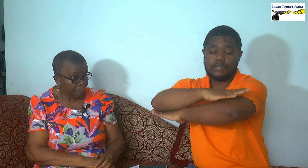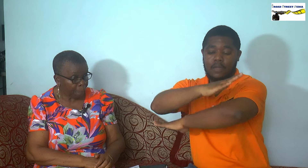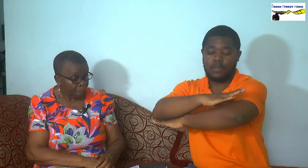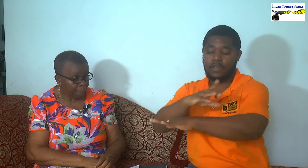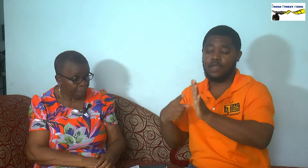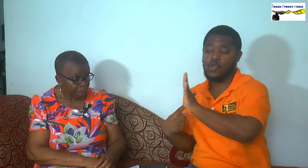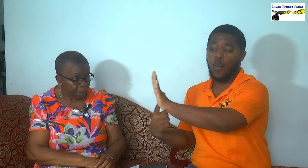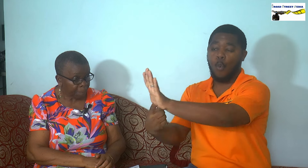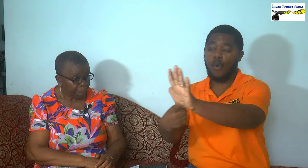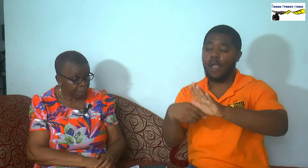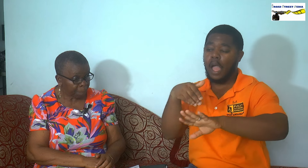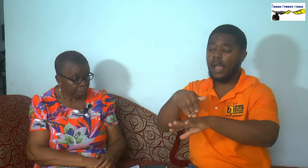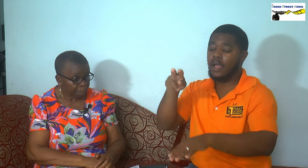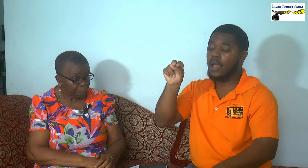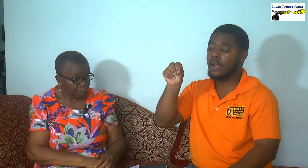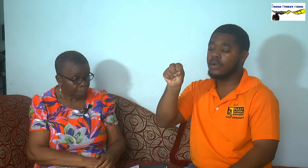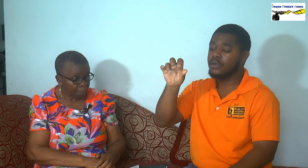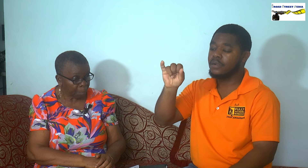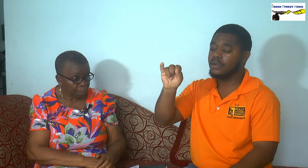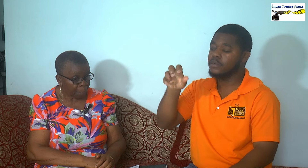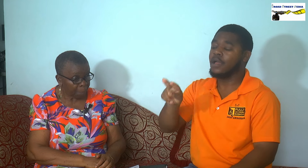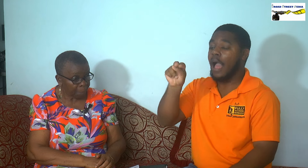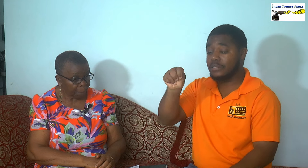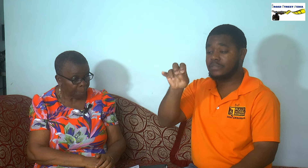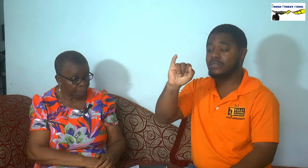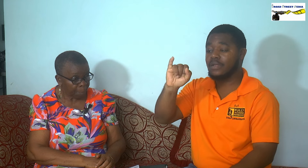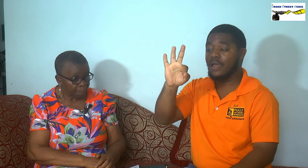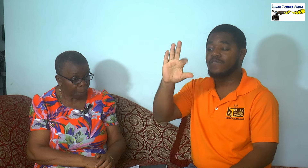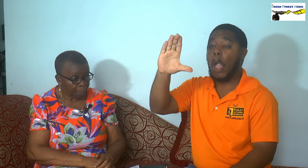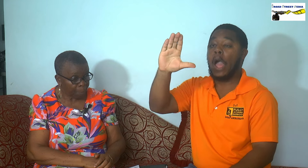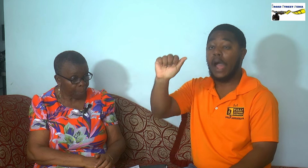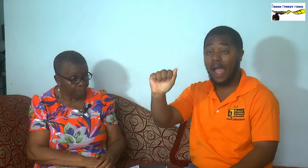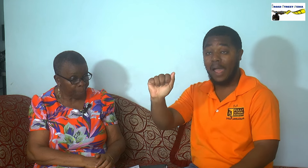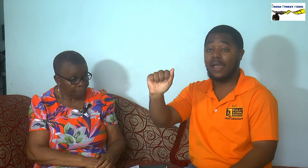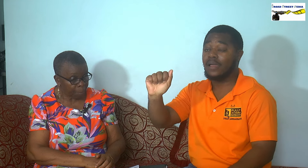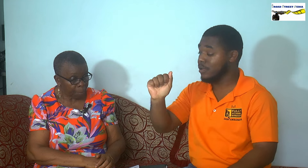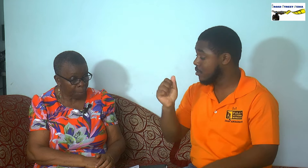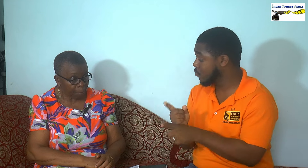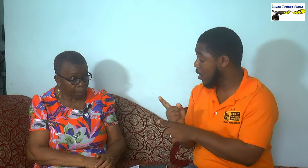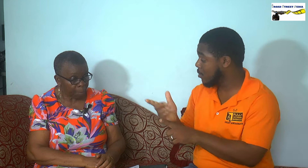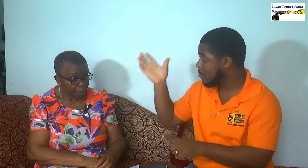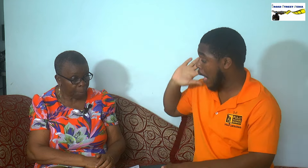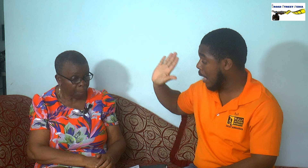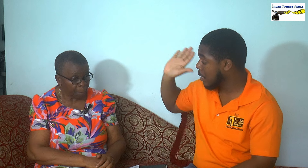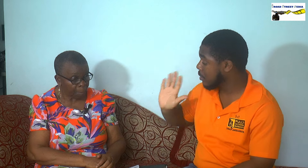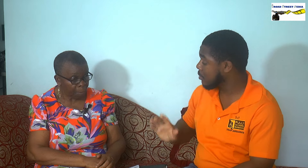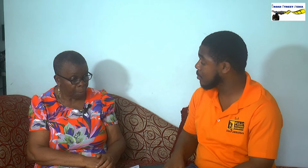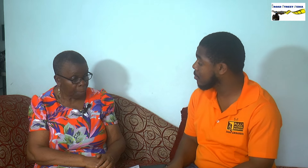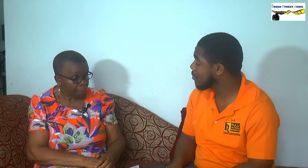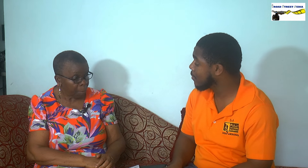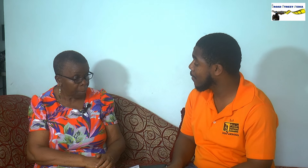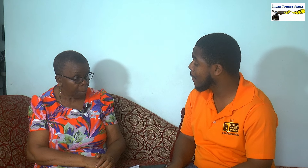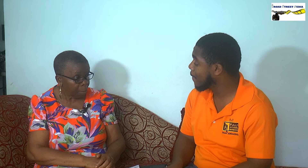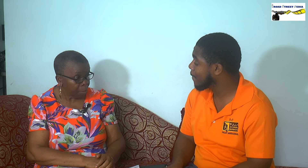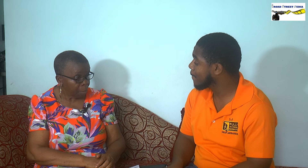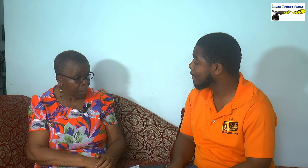built things, and they would present it on the table. They'd show it, and there was NIFCA. They showed it at NIFCA, their creation,